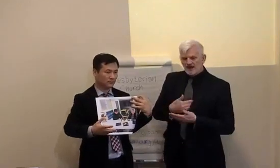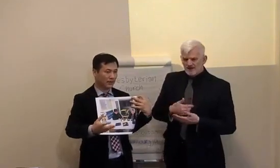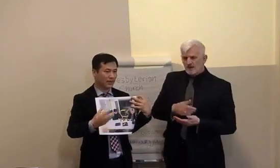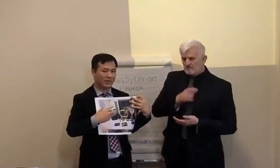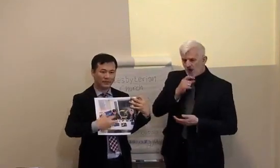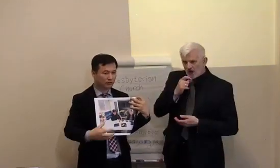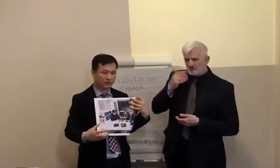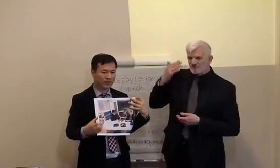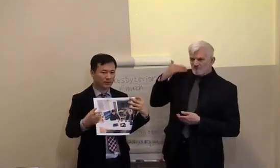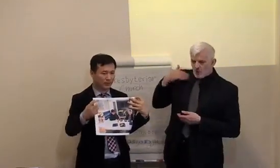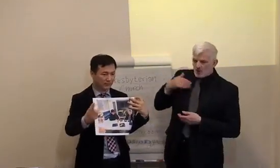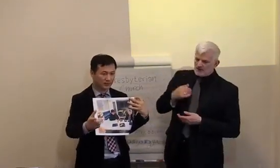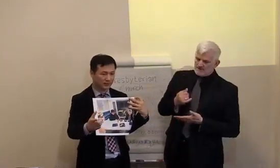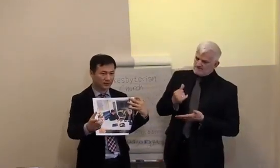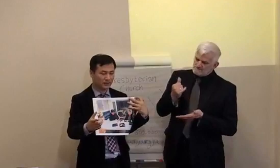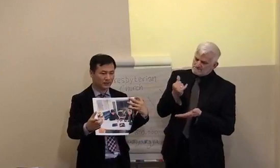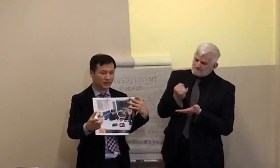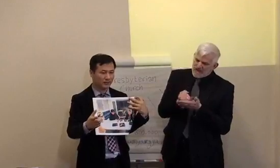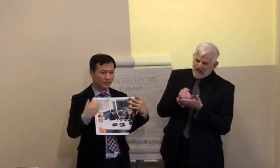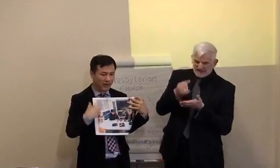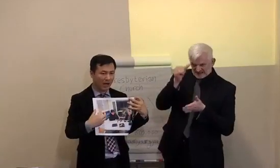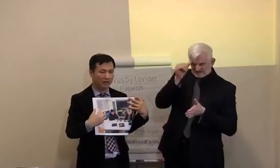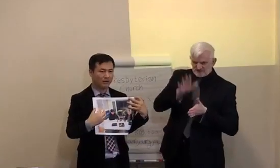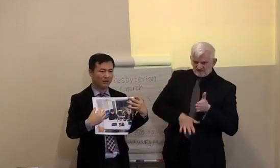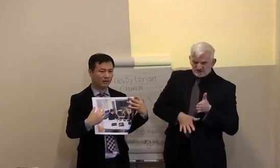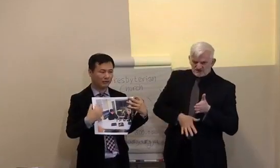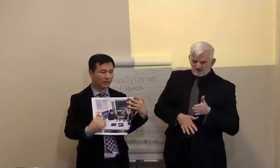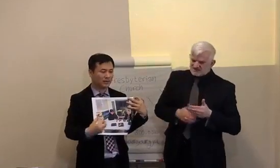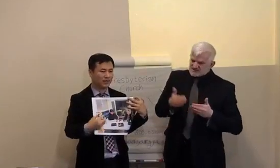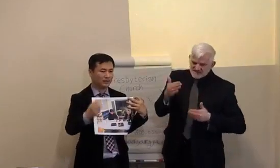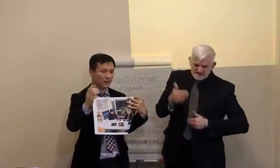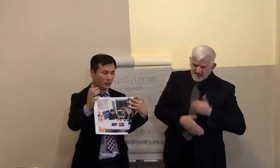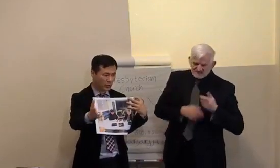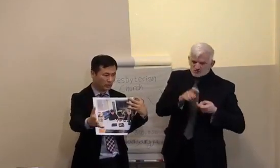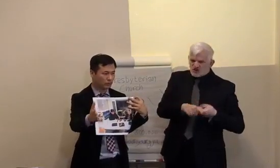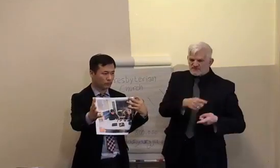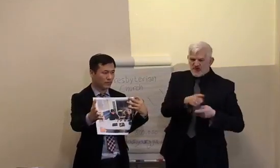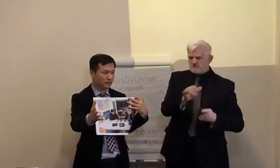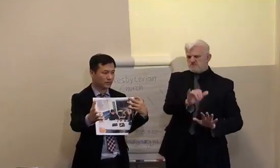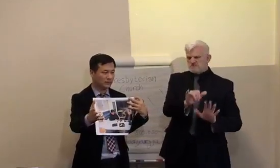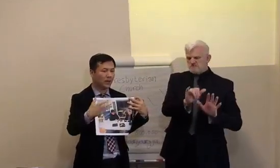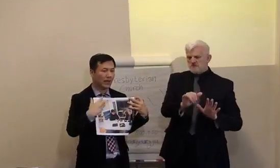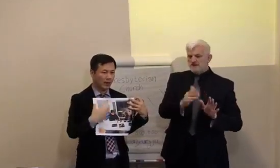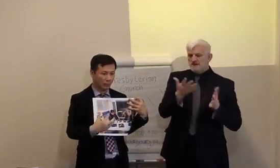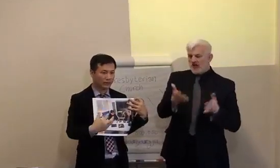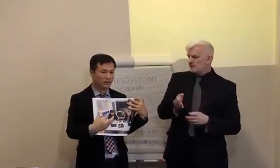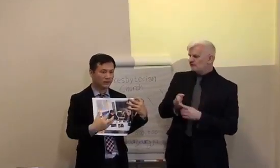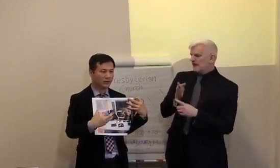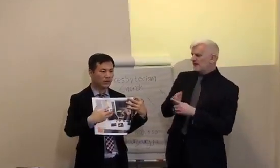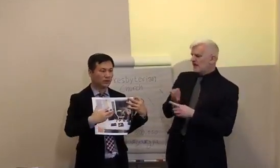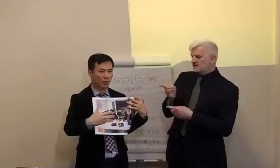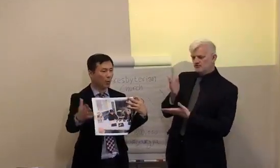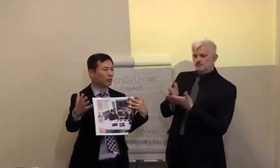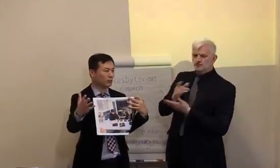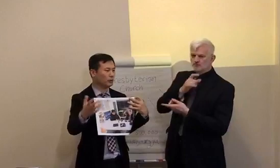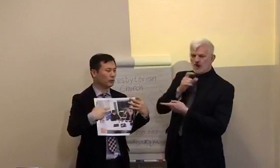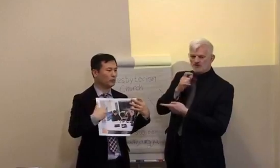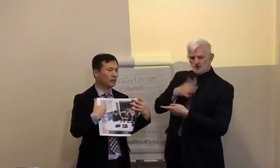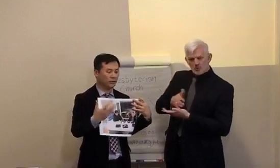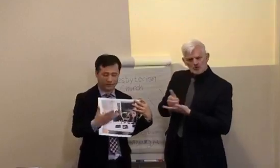I never trusted in pastors, but now I recognize you are the true pastor. I want to support you, what he was